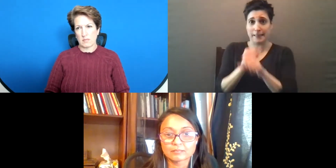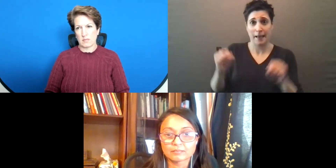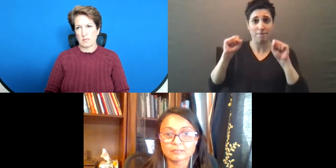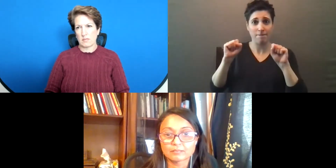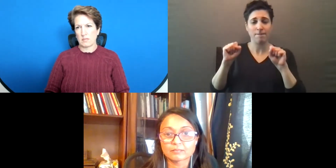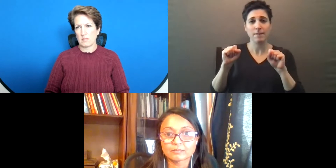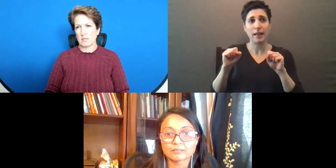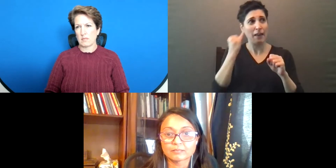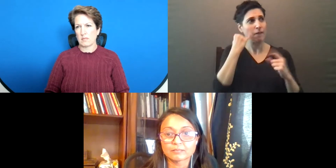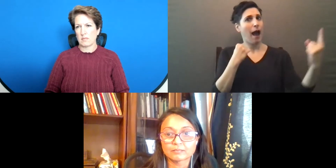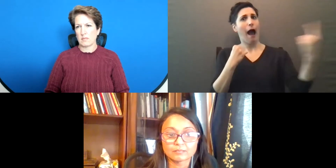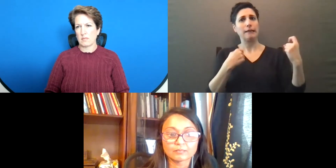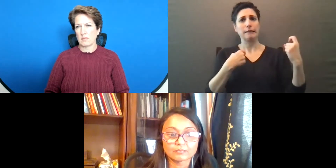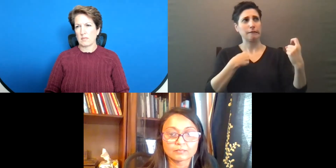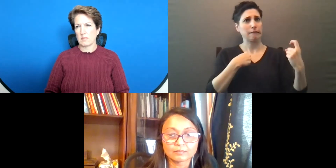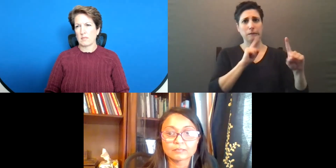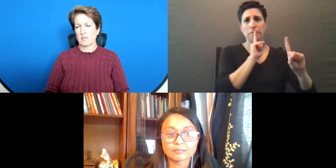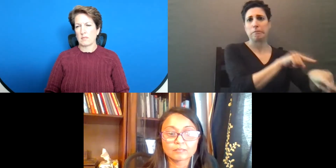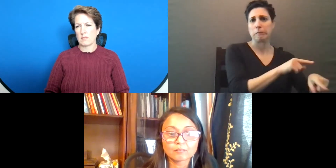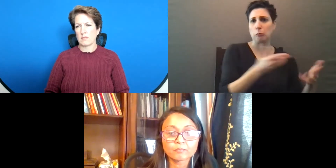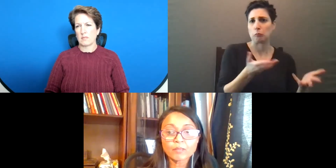ambassadors address that question if they're asked?